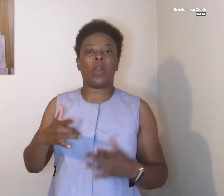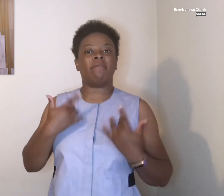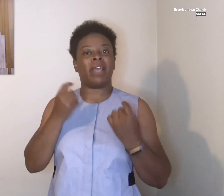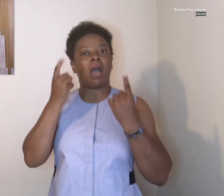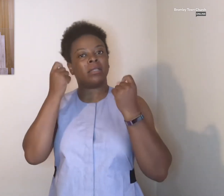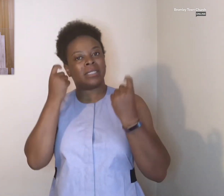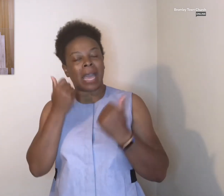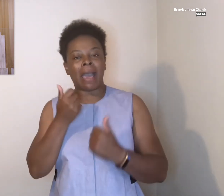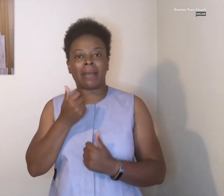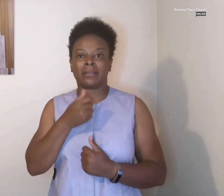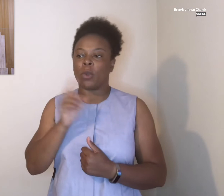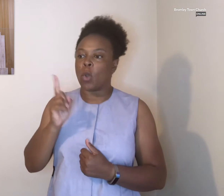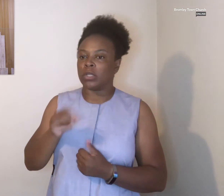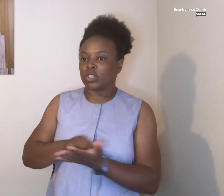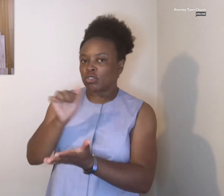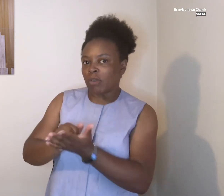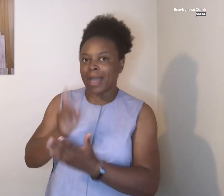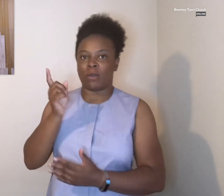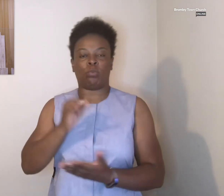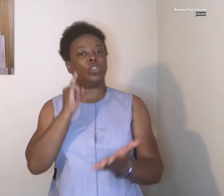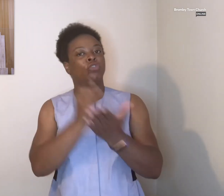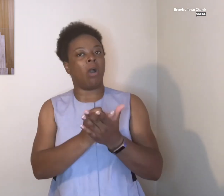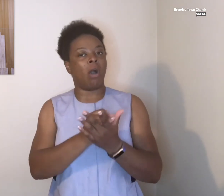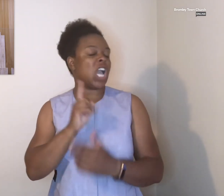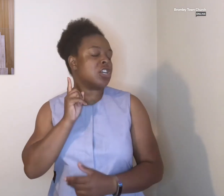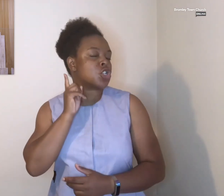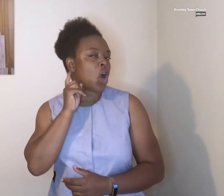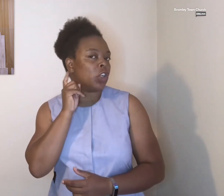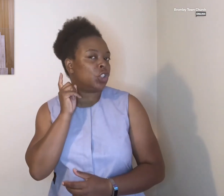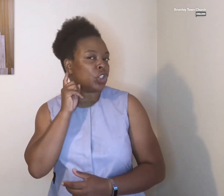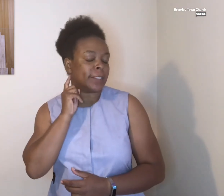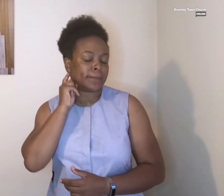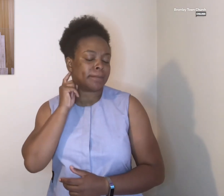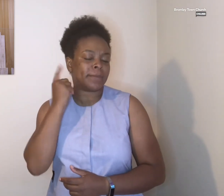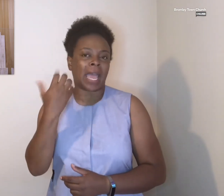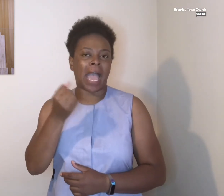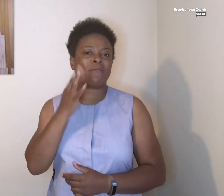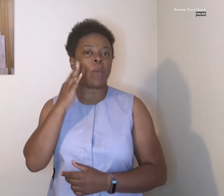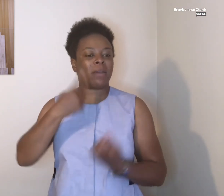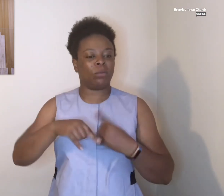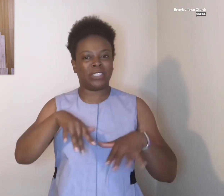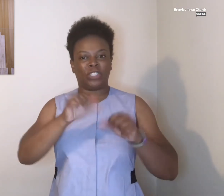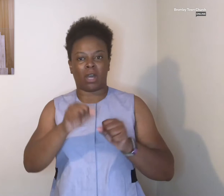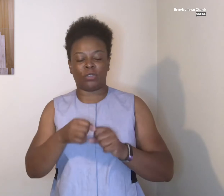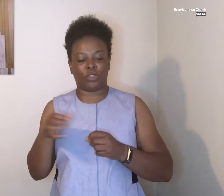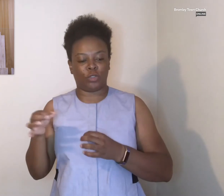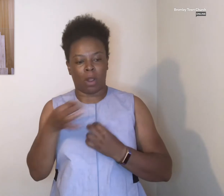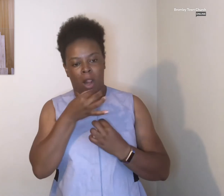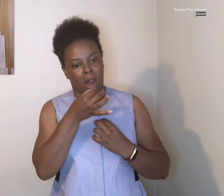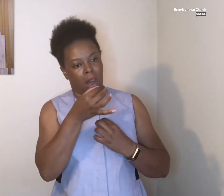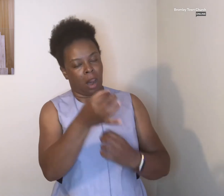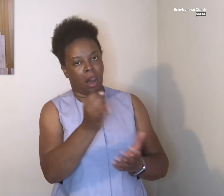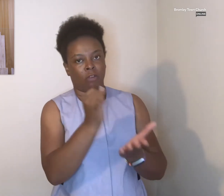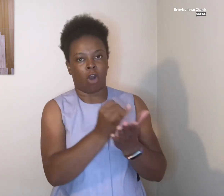have a conscience that flares up a warning to us when we start to walk in ways that are wrong, even though we may dismiss the